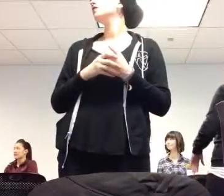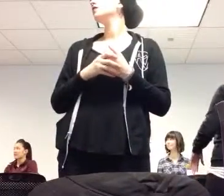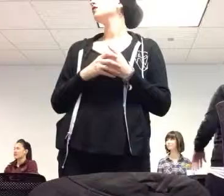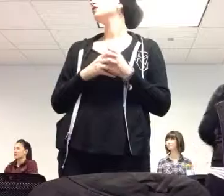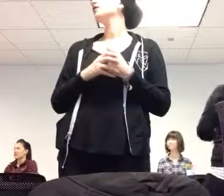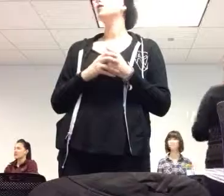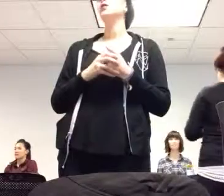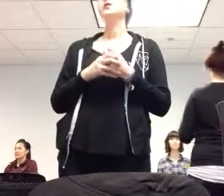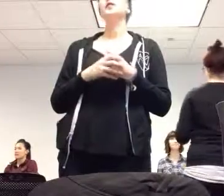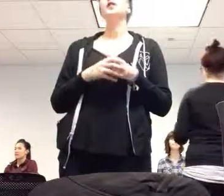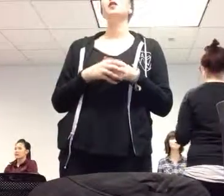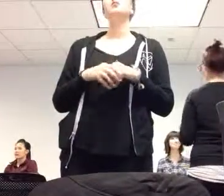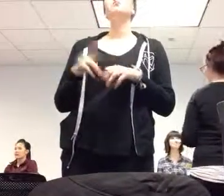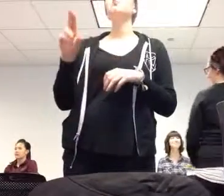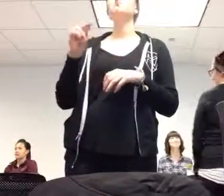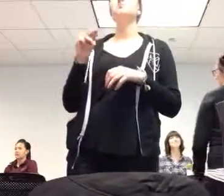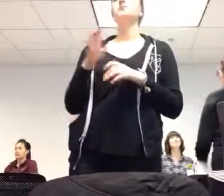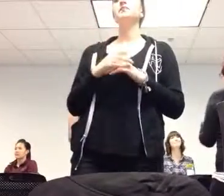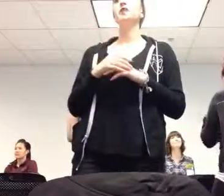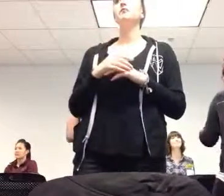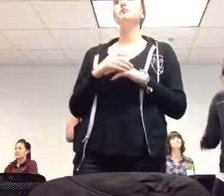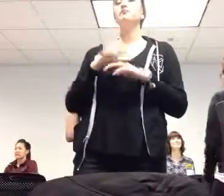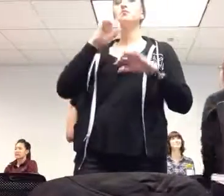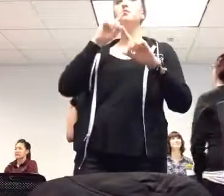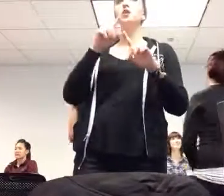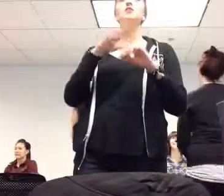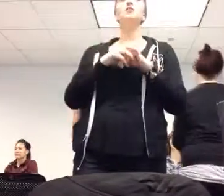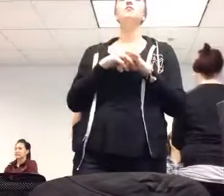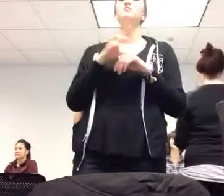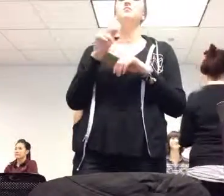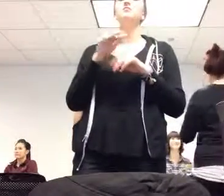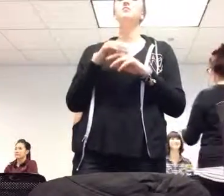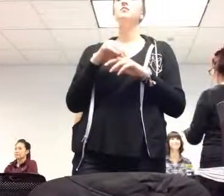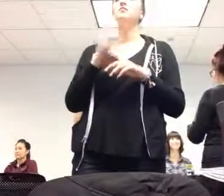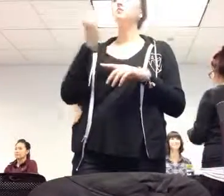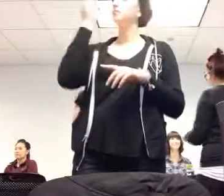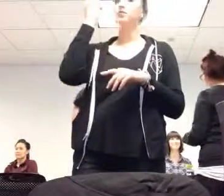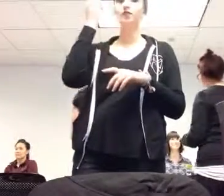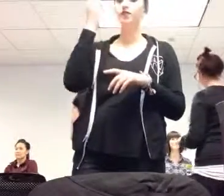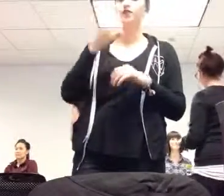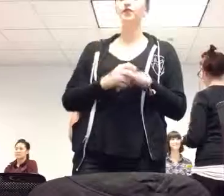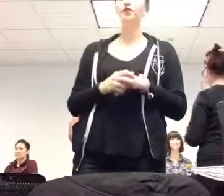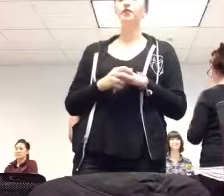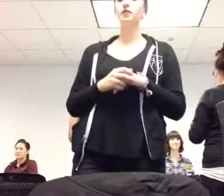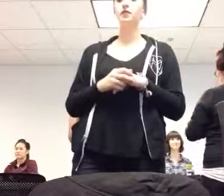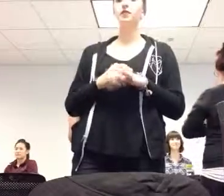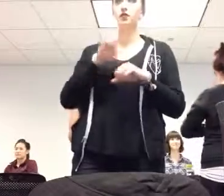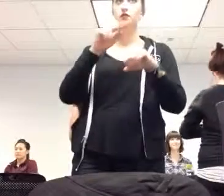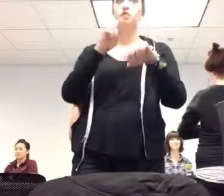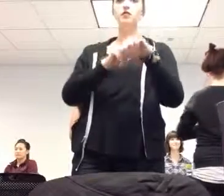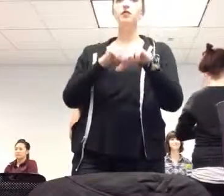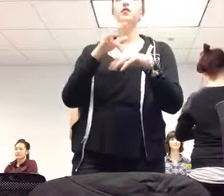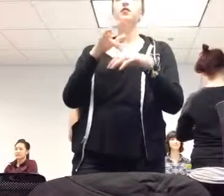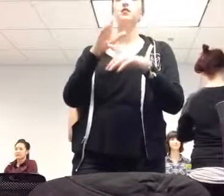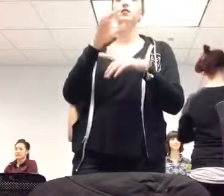No. To answer your question, they didn't see that. Obviously, the Czechs had been taken over